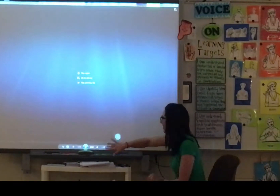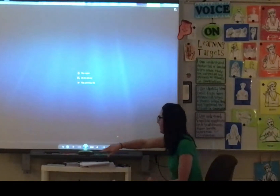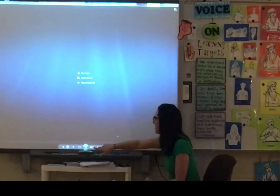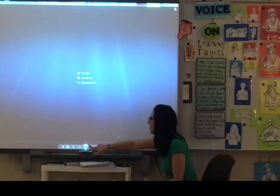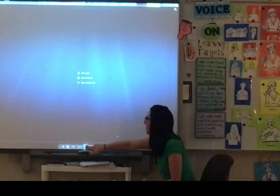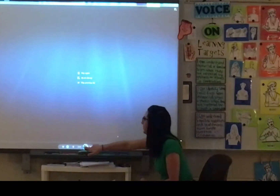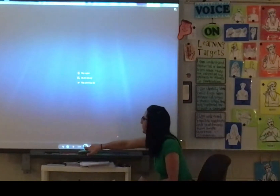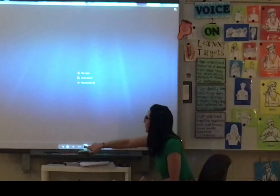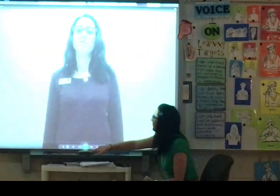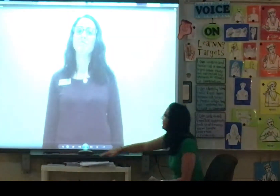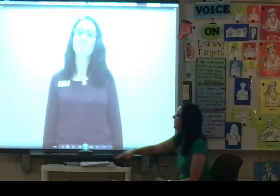Alright, let's do it.